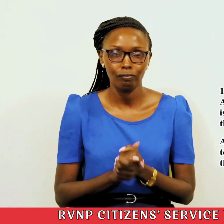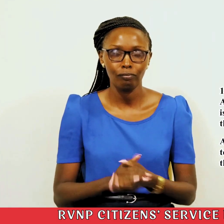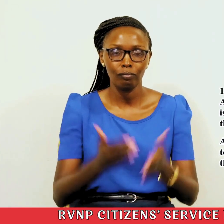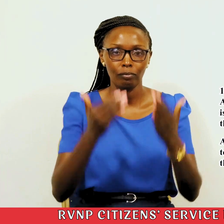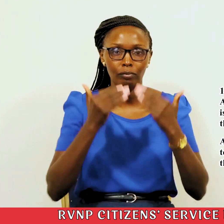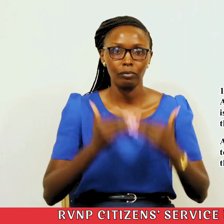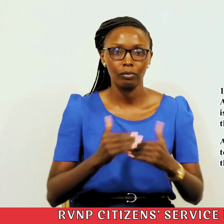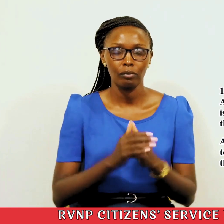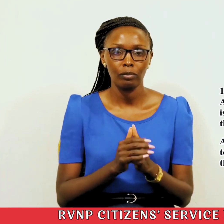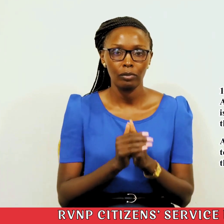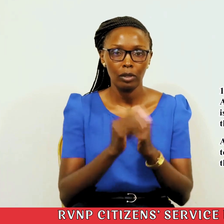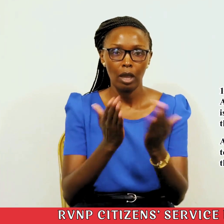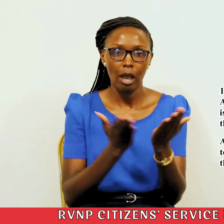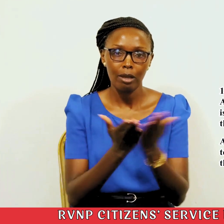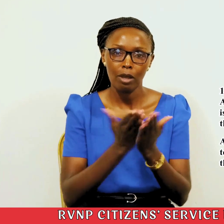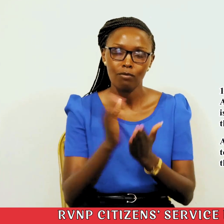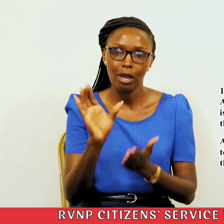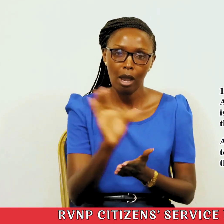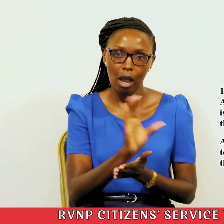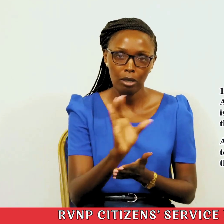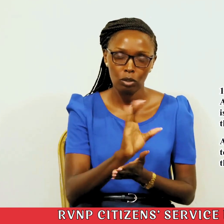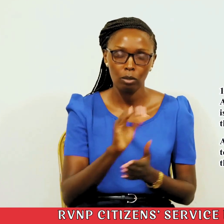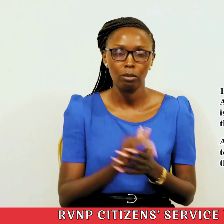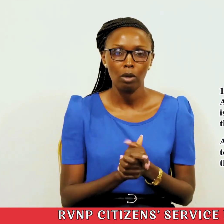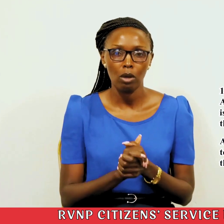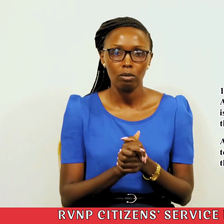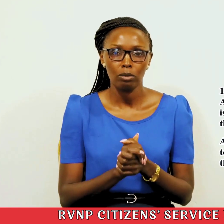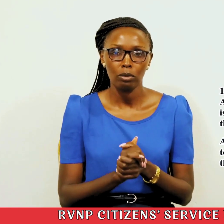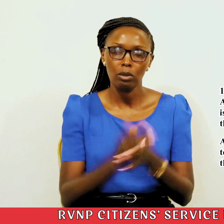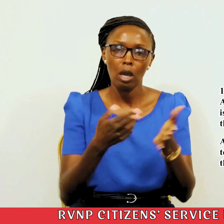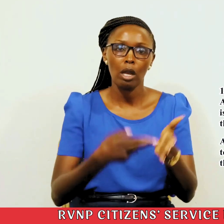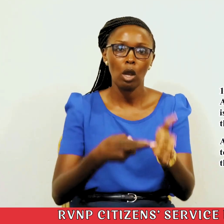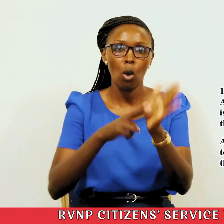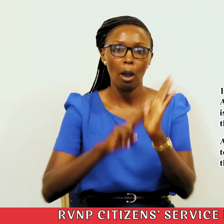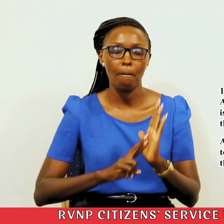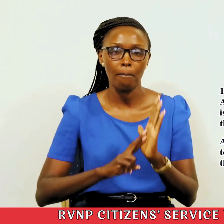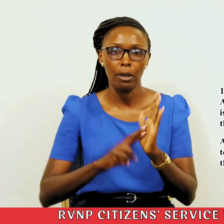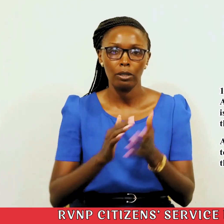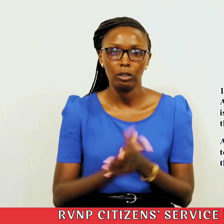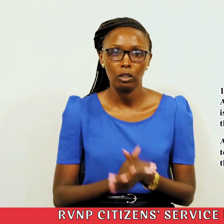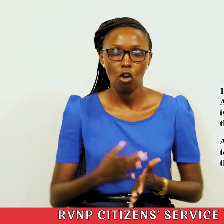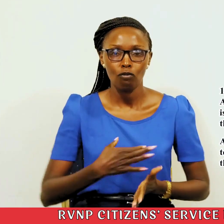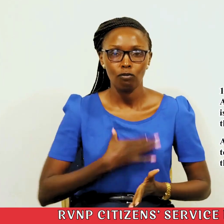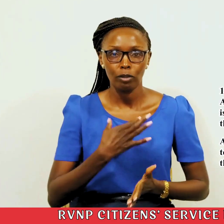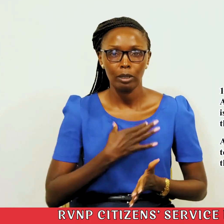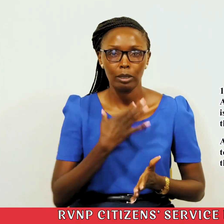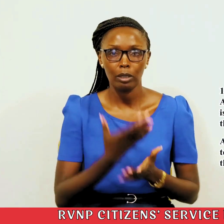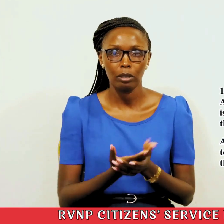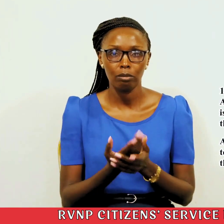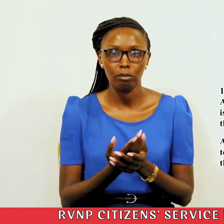The requirement is to visit the institution. This is a free